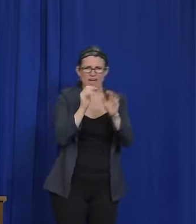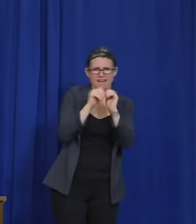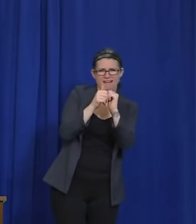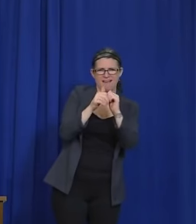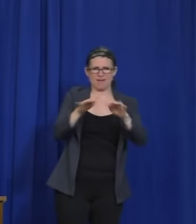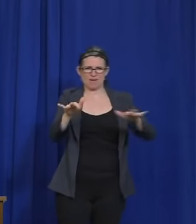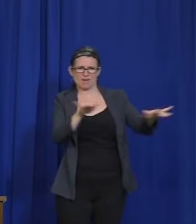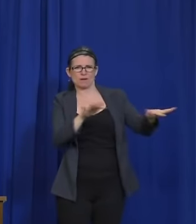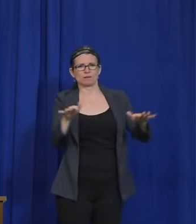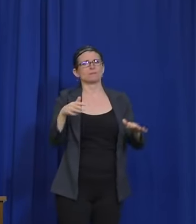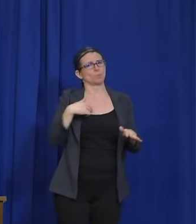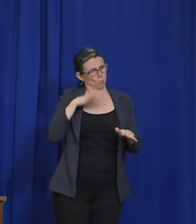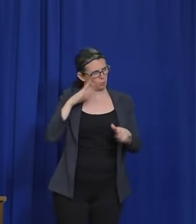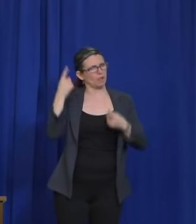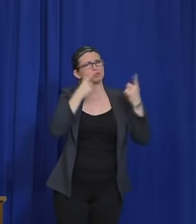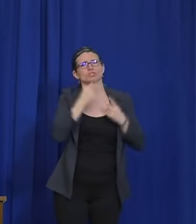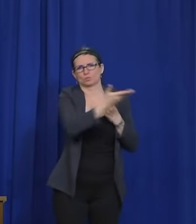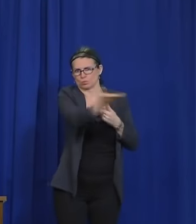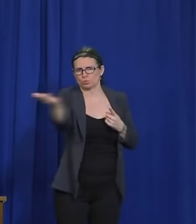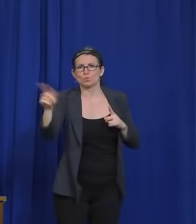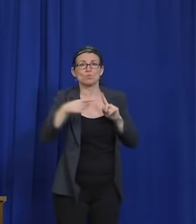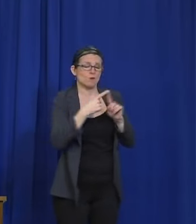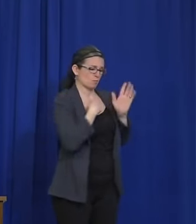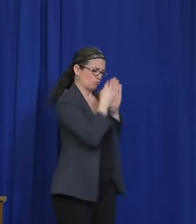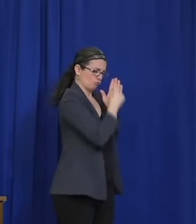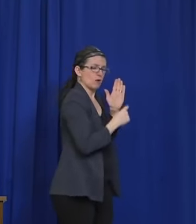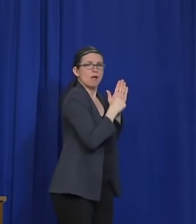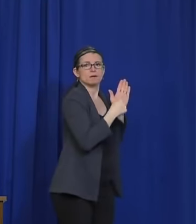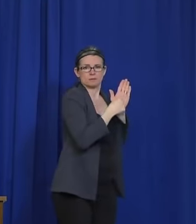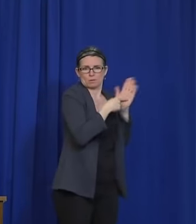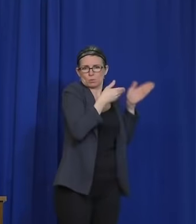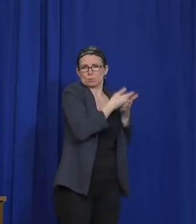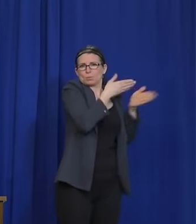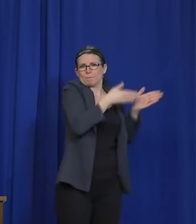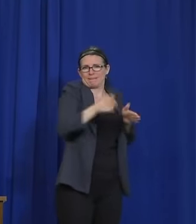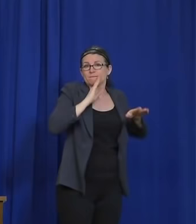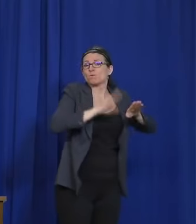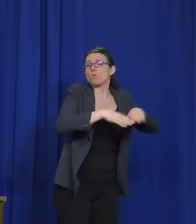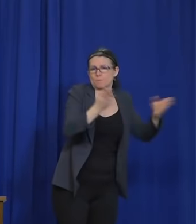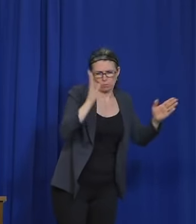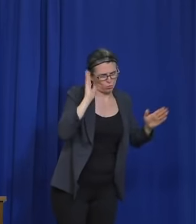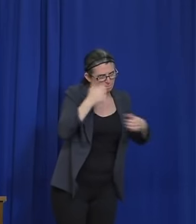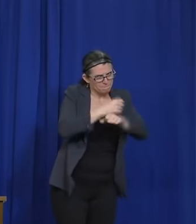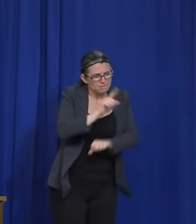include what kind of personal interactions occur, whether you have plastic